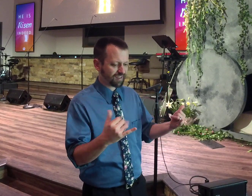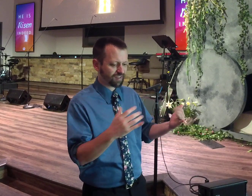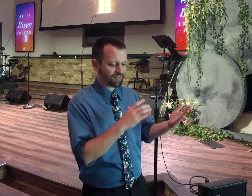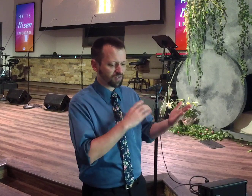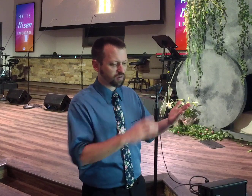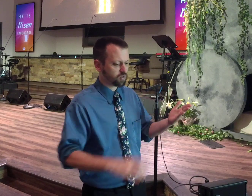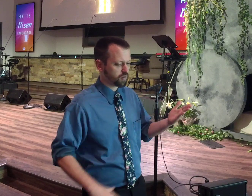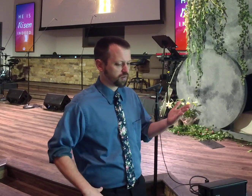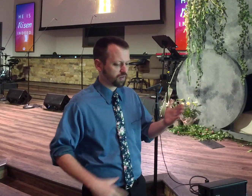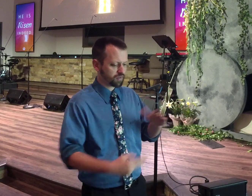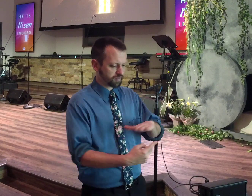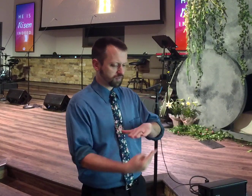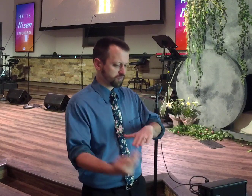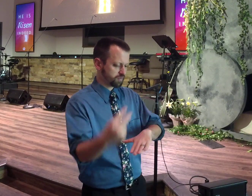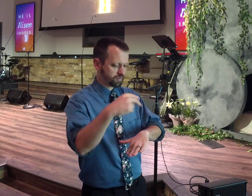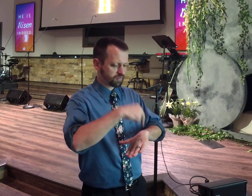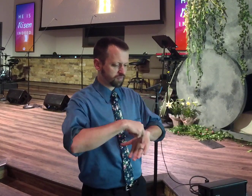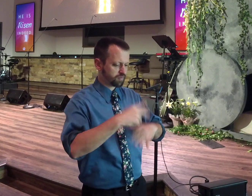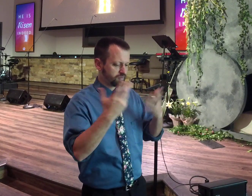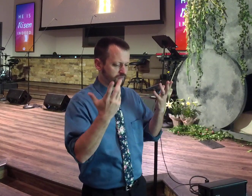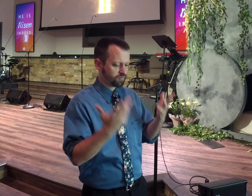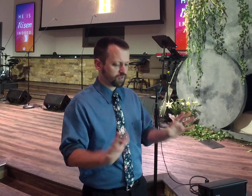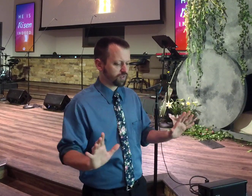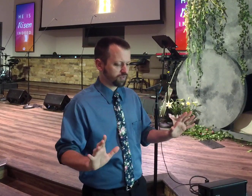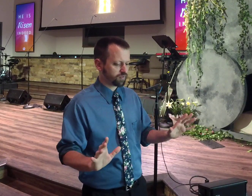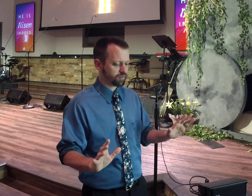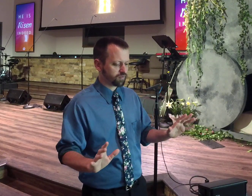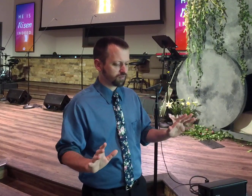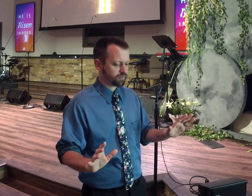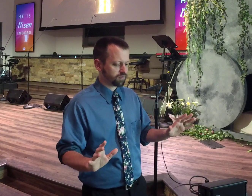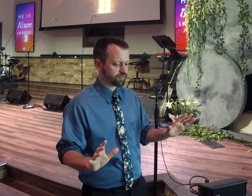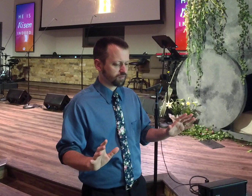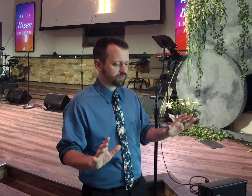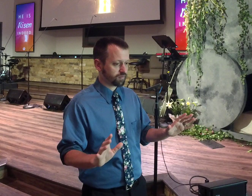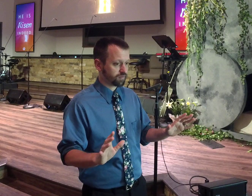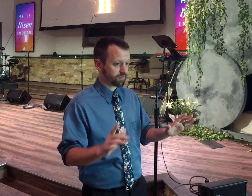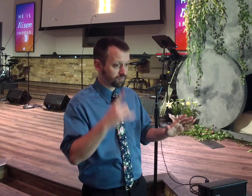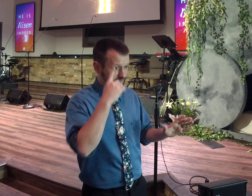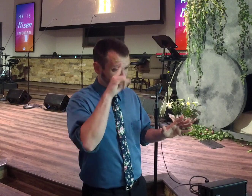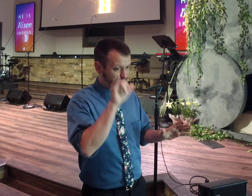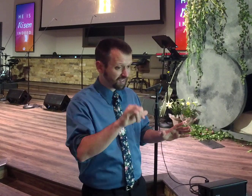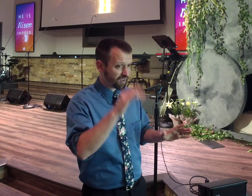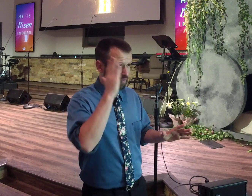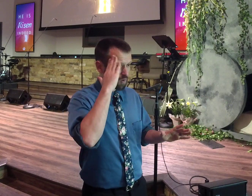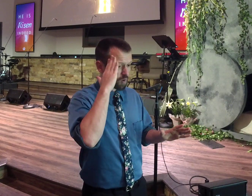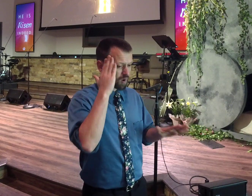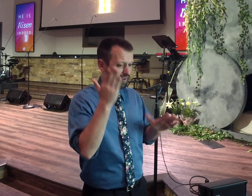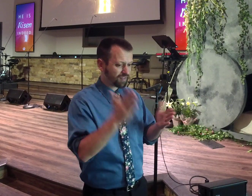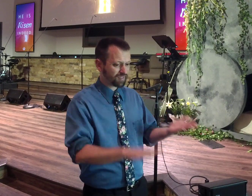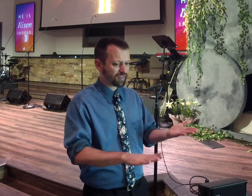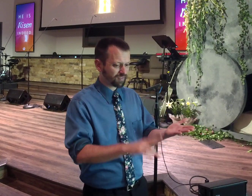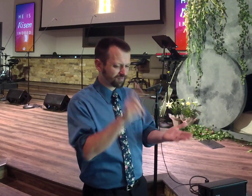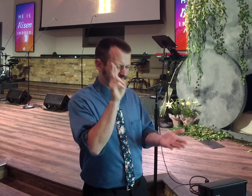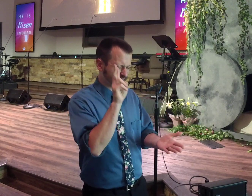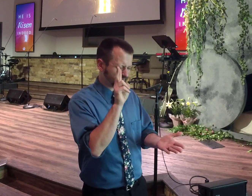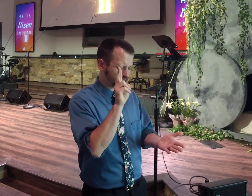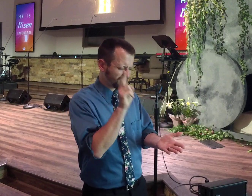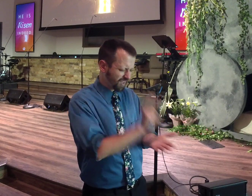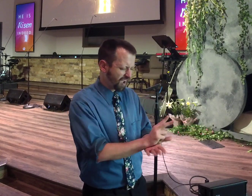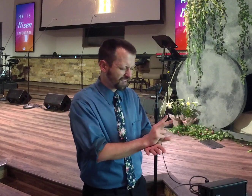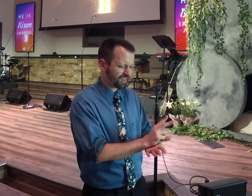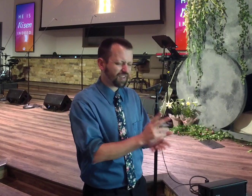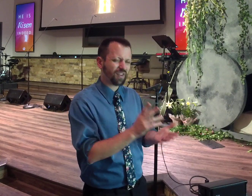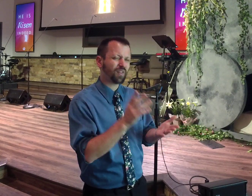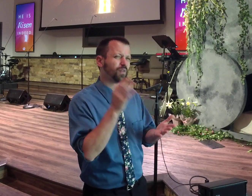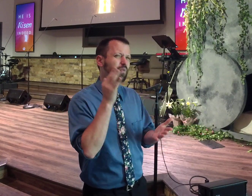Christ risen from the dead. And because of that fact, we know death is defeated. We know the future is